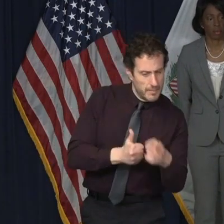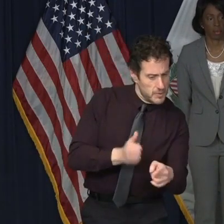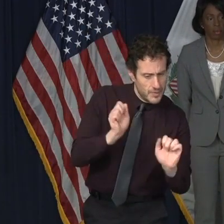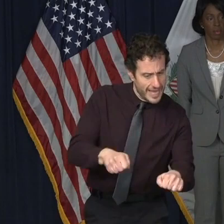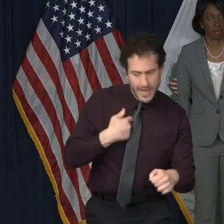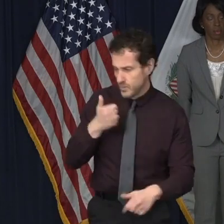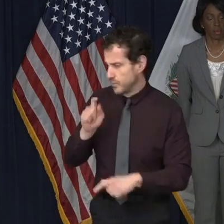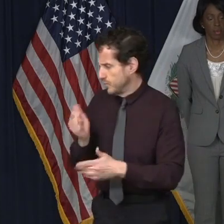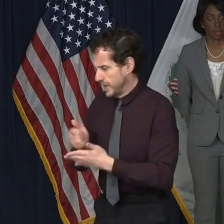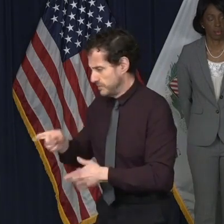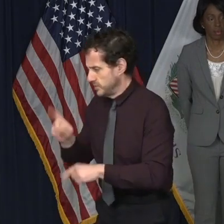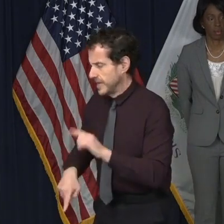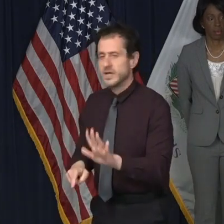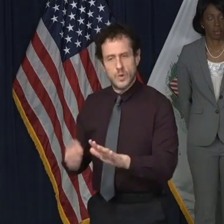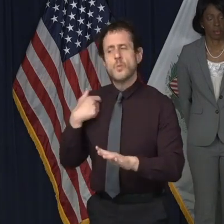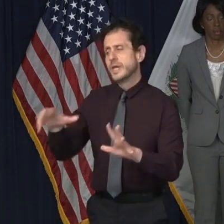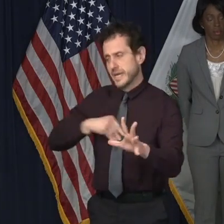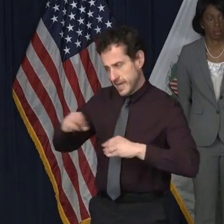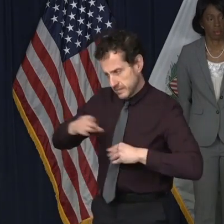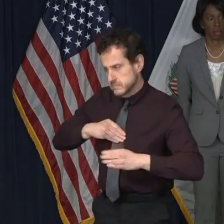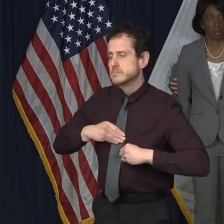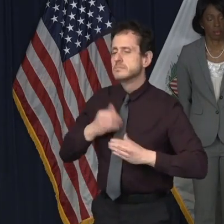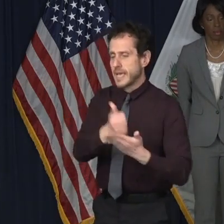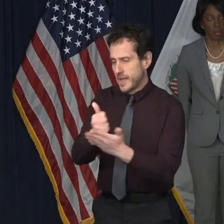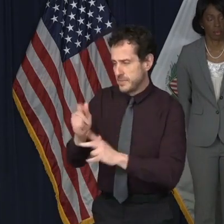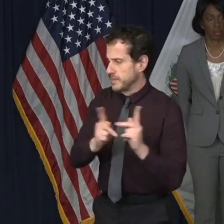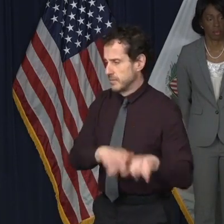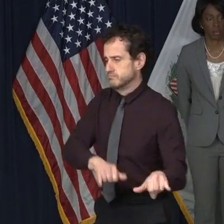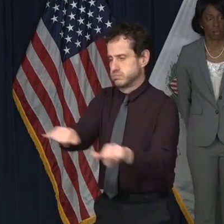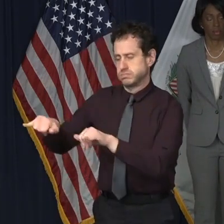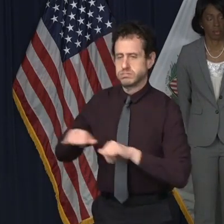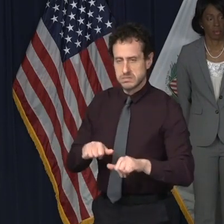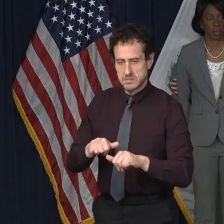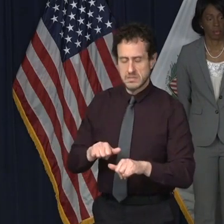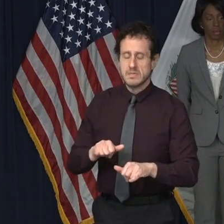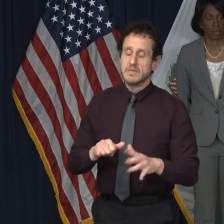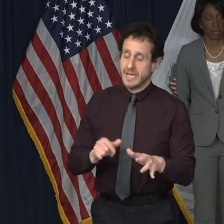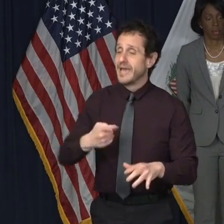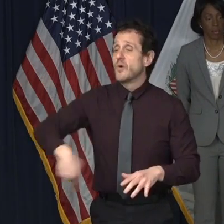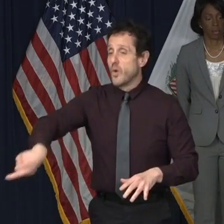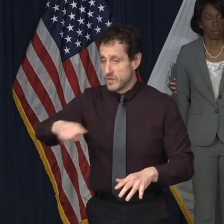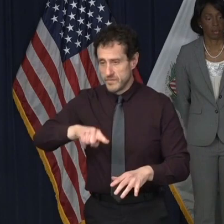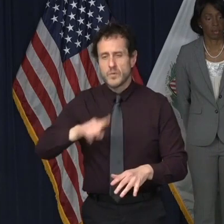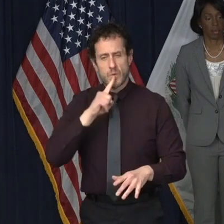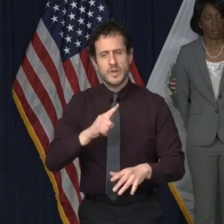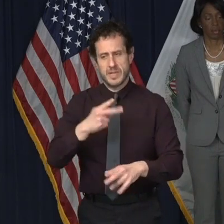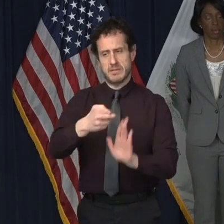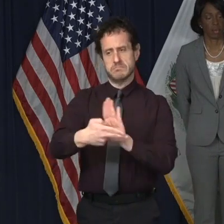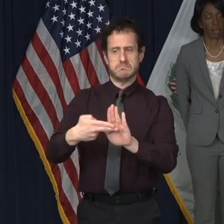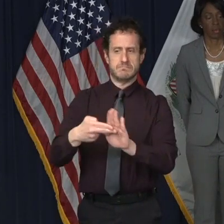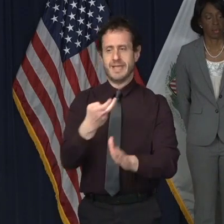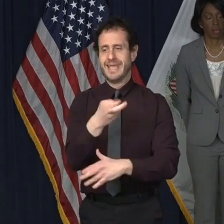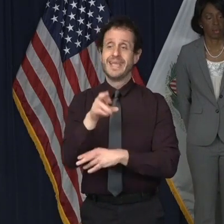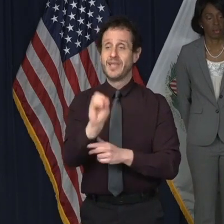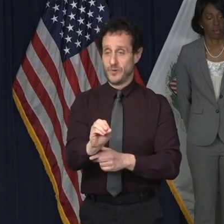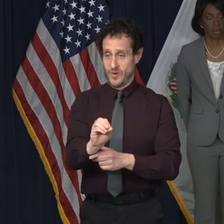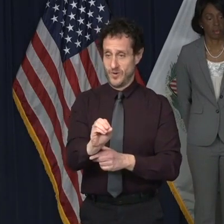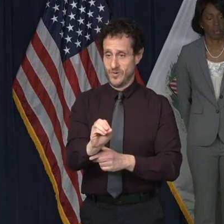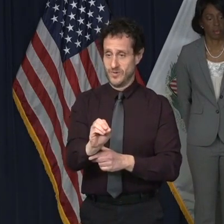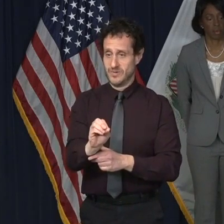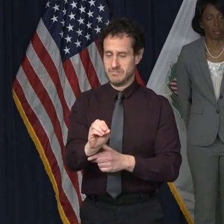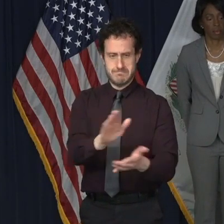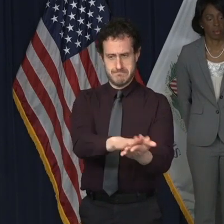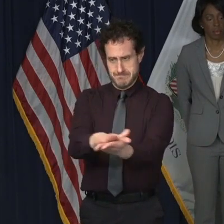historic and heroic act carried out by all of you. Your efforts to protect